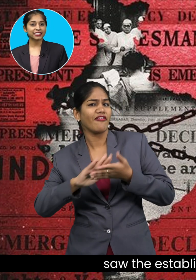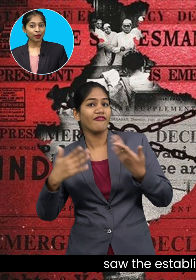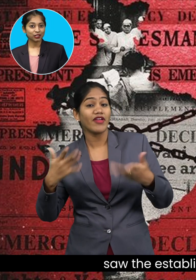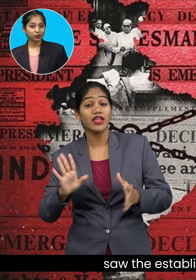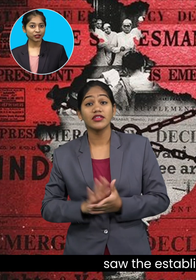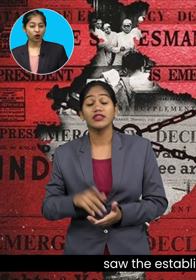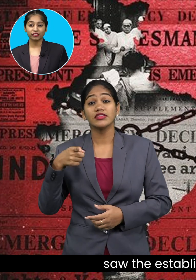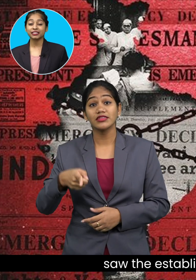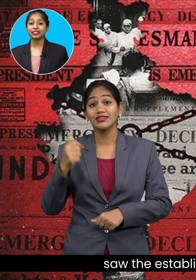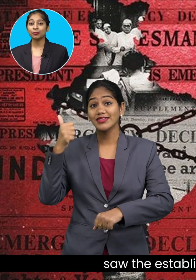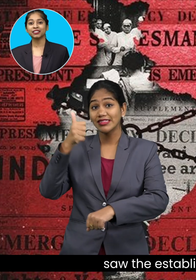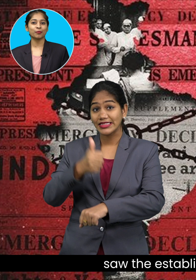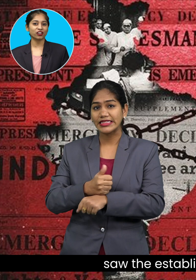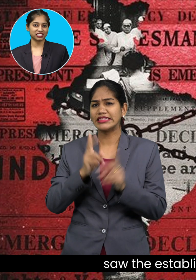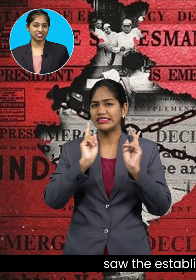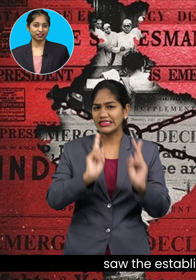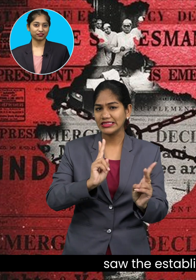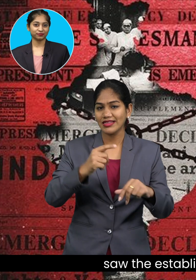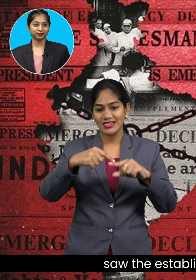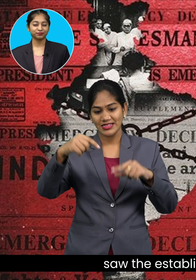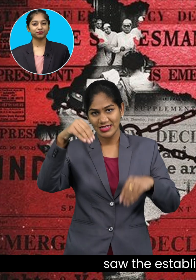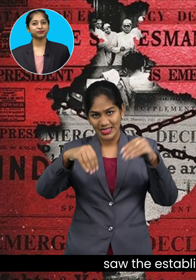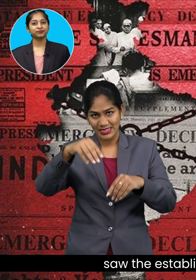saw the establishment of a stable democracy.